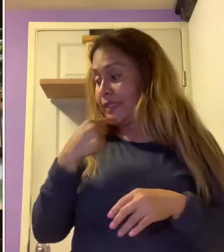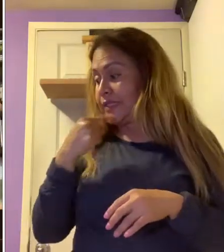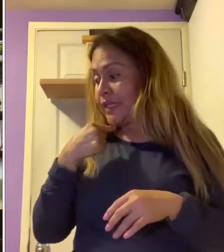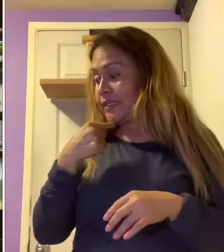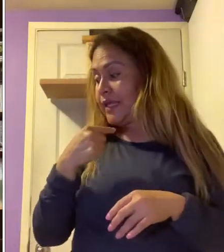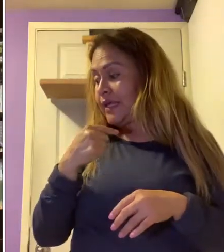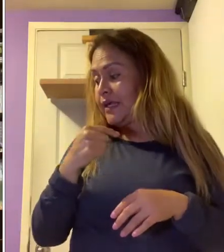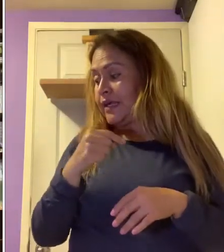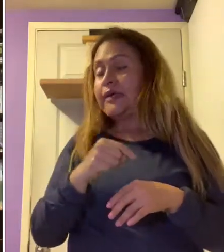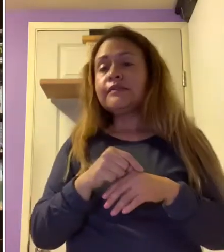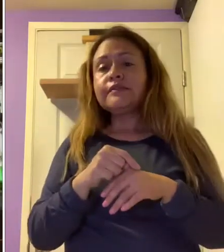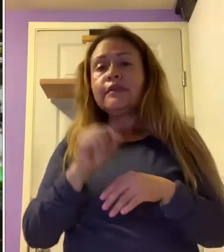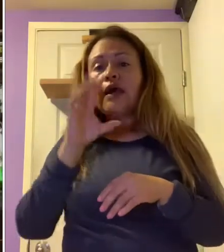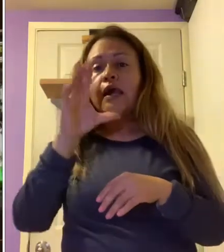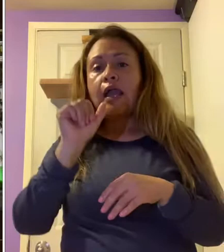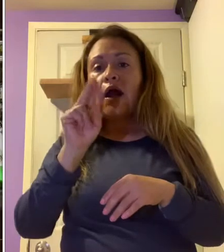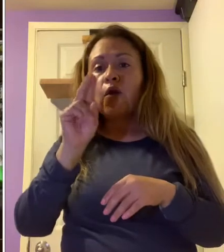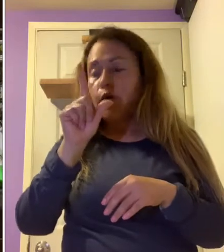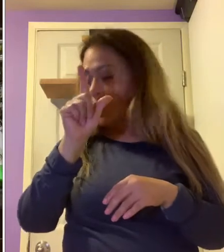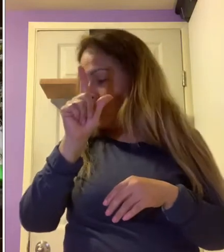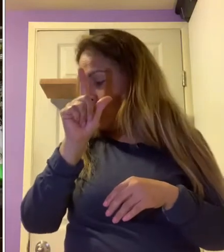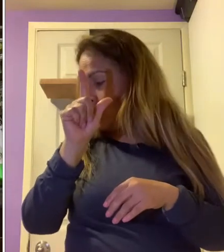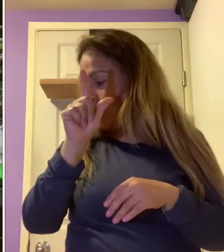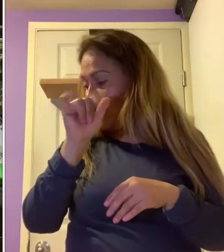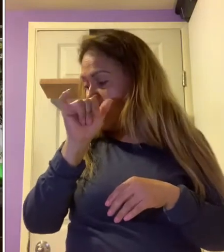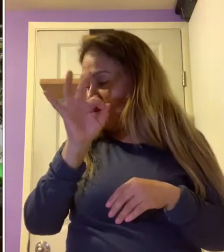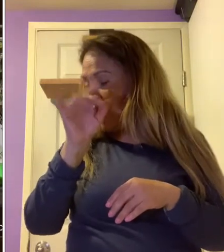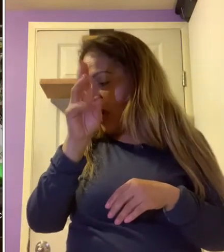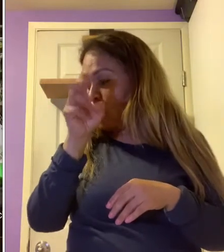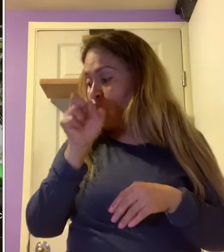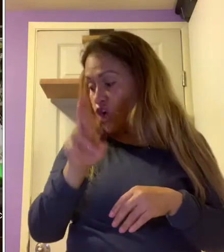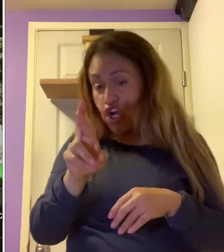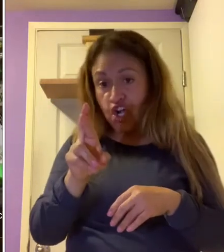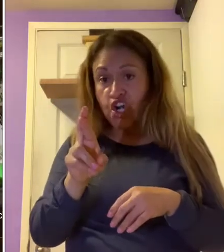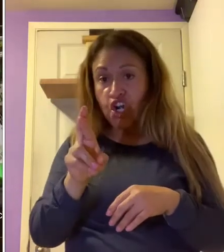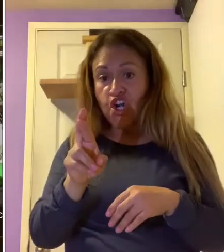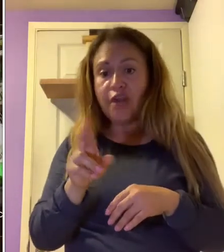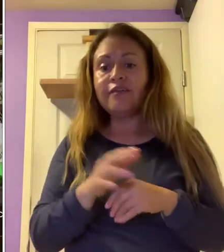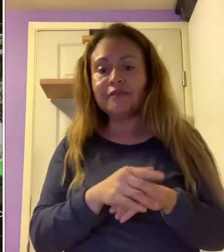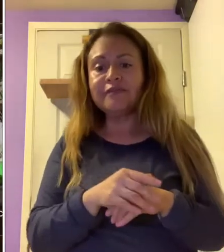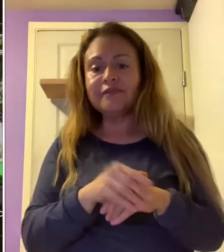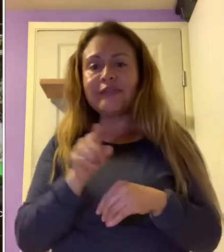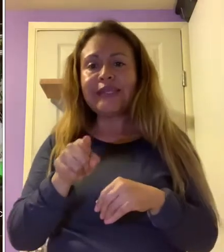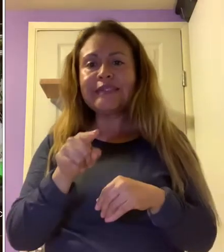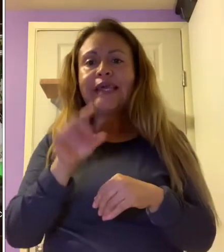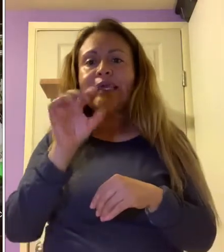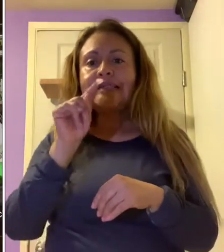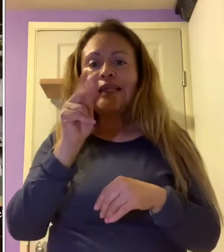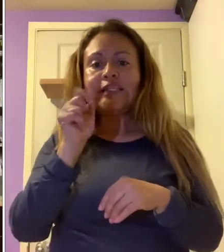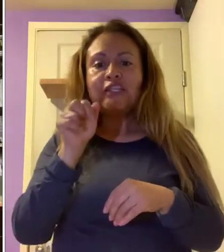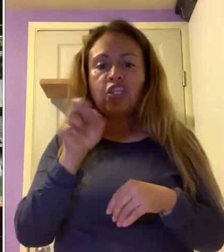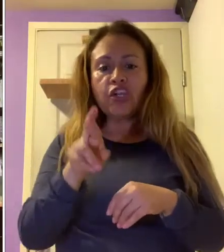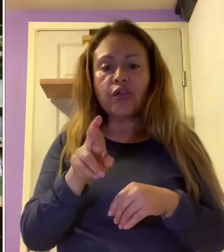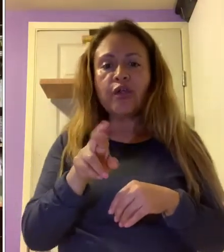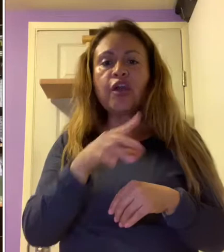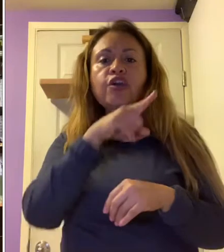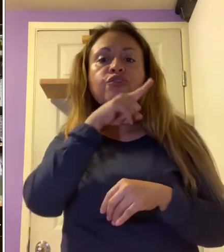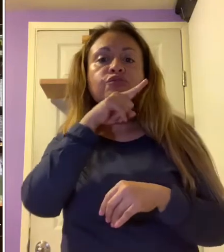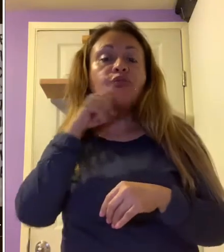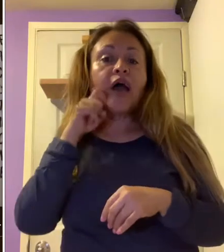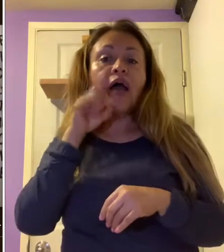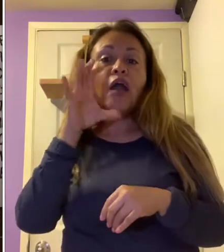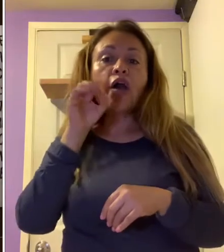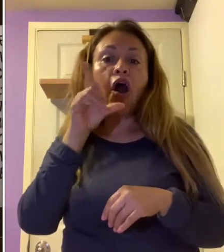Power, very cool company. Now they're making new chick on the block covered tenders here. So these are tenders with